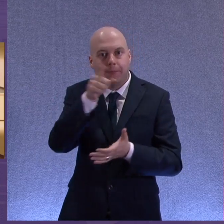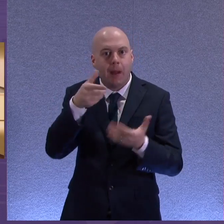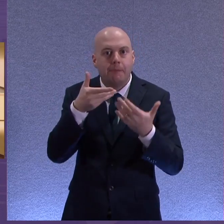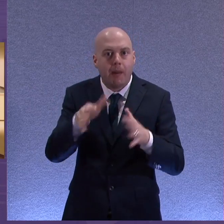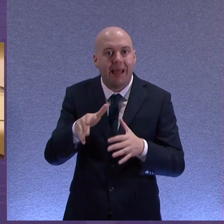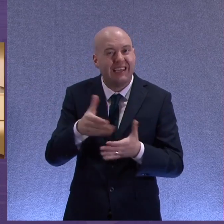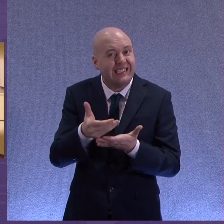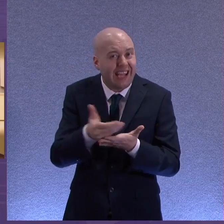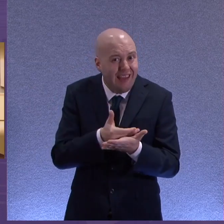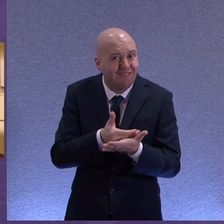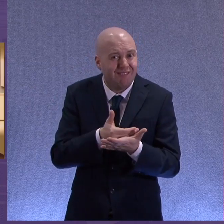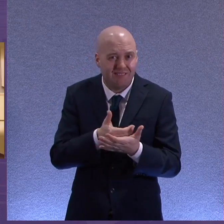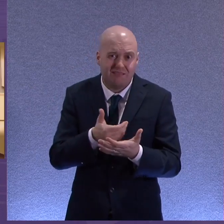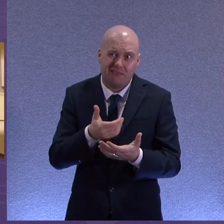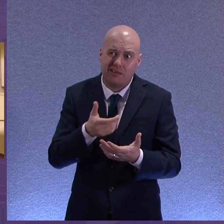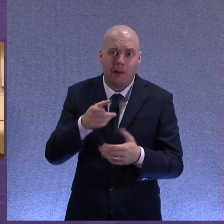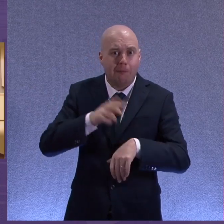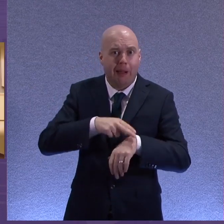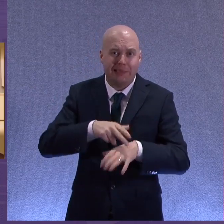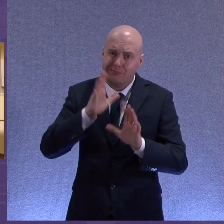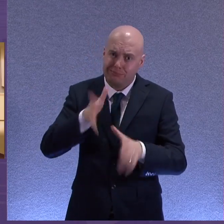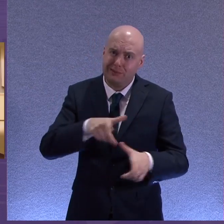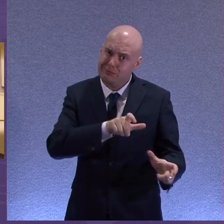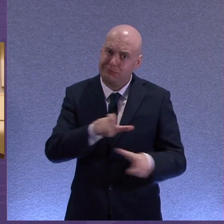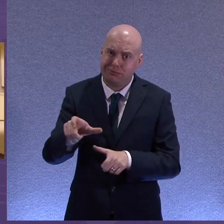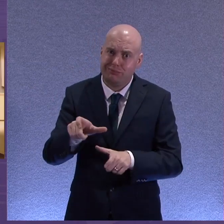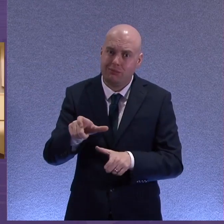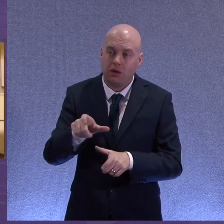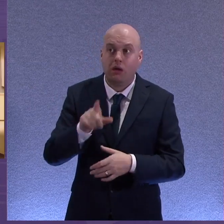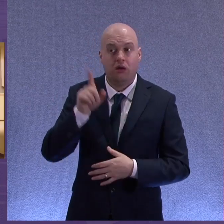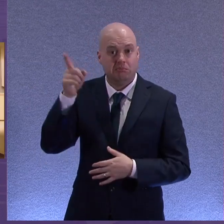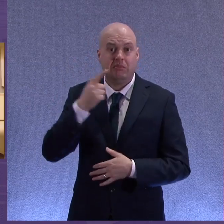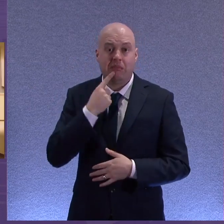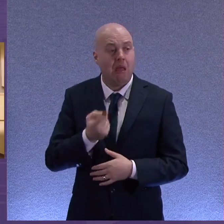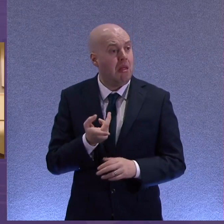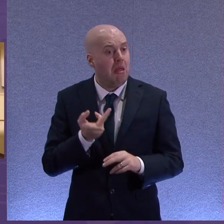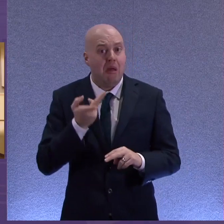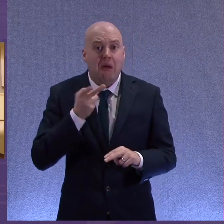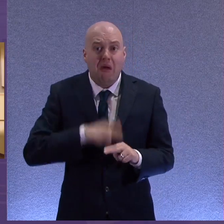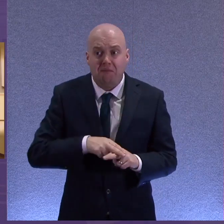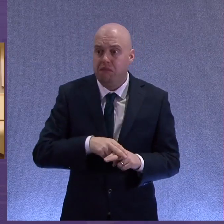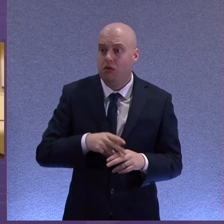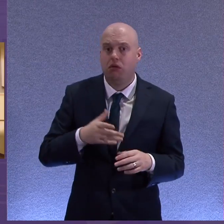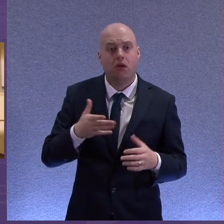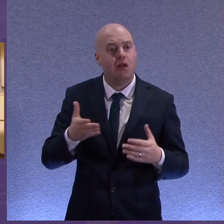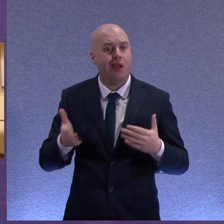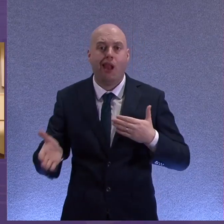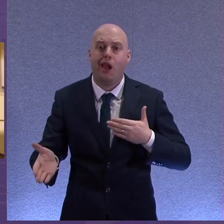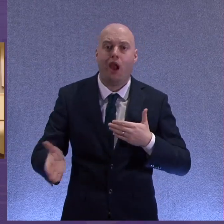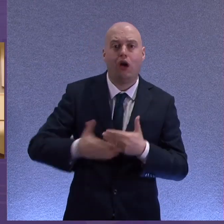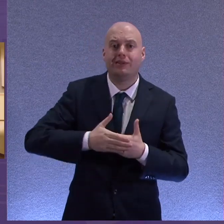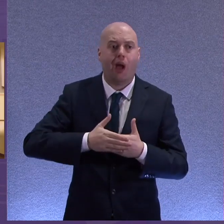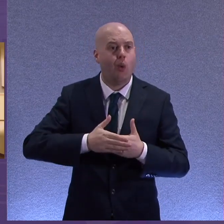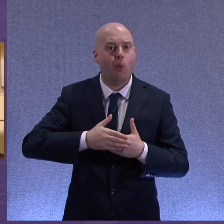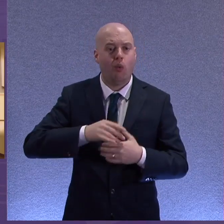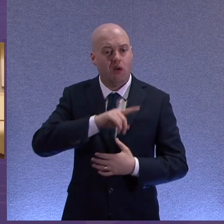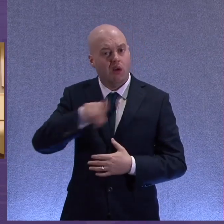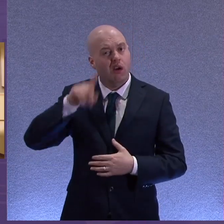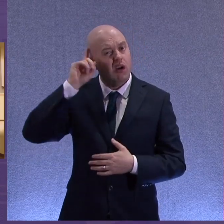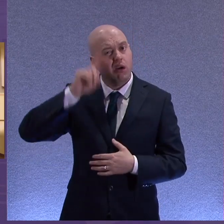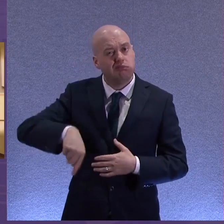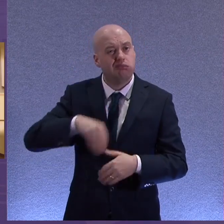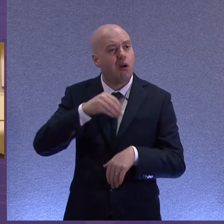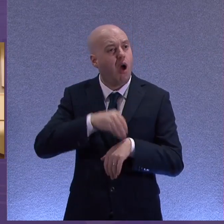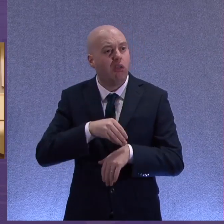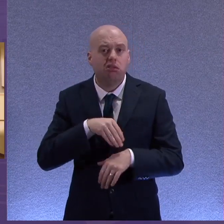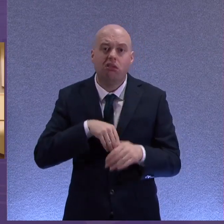has enforcement powers, he will certainly use them. We saw that when closure notices were forthcoming in relation to those premises, those pubs